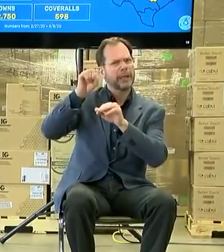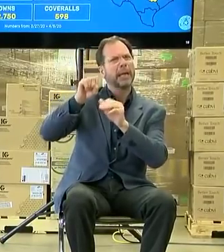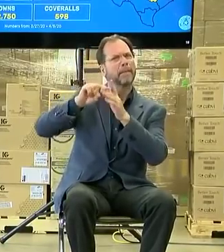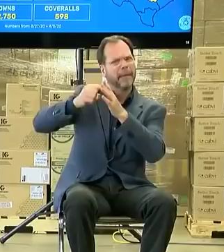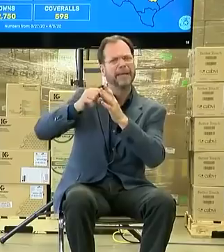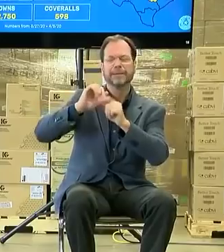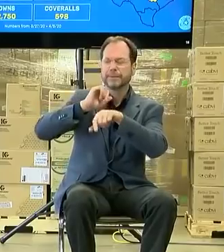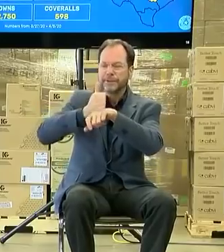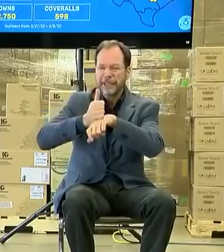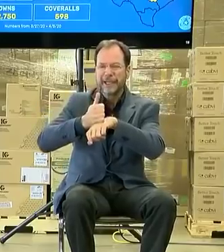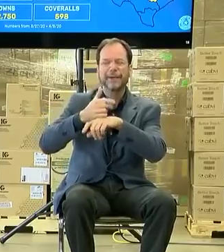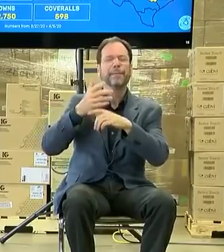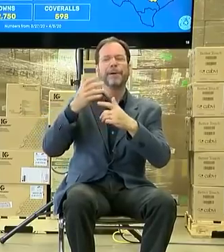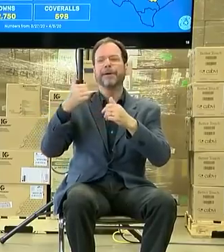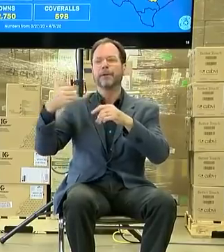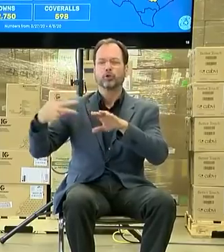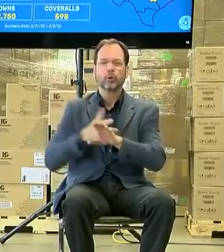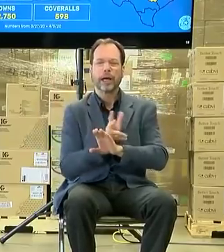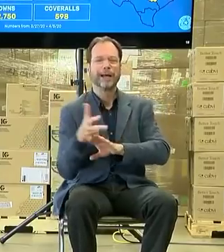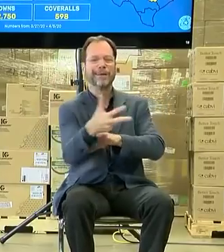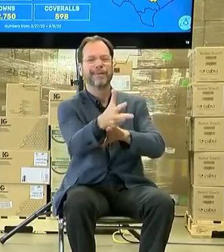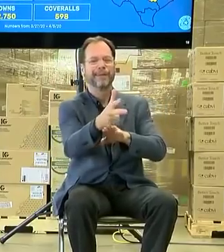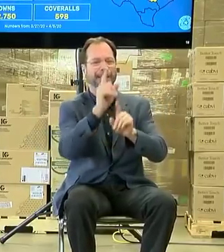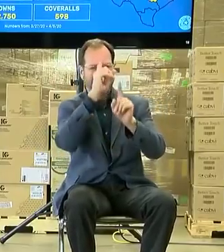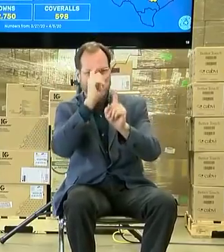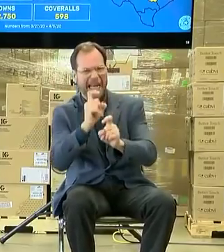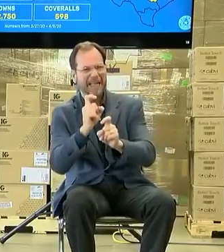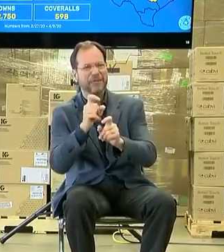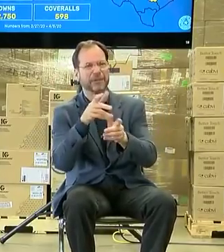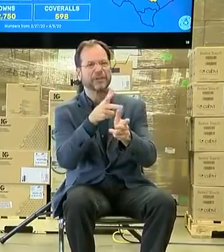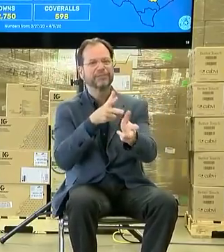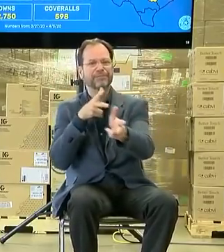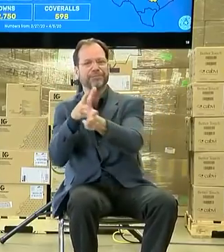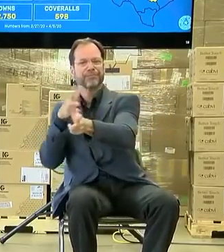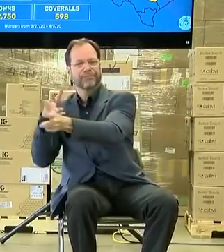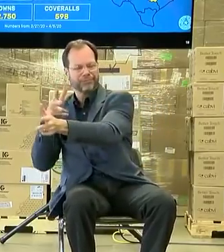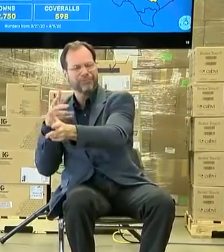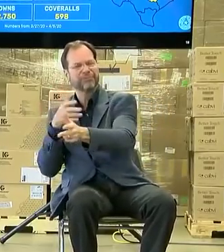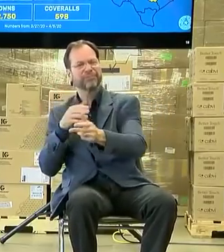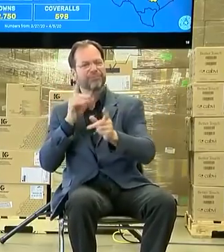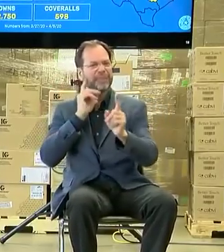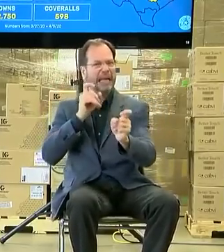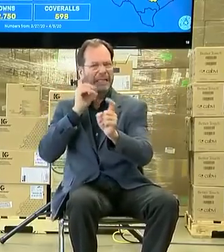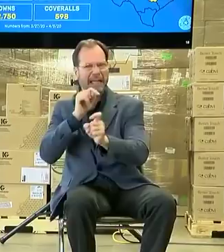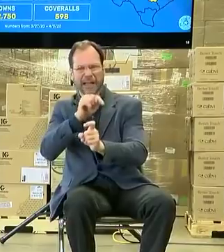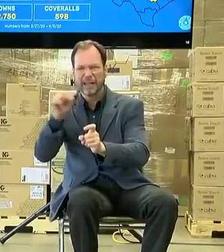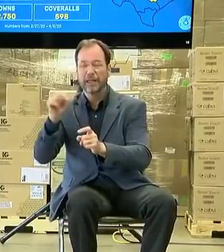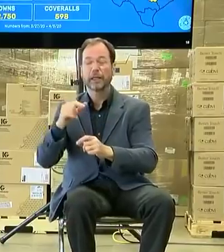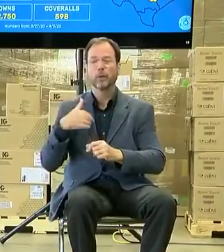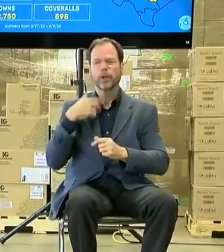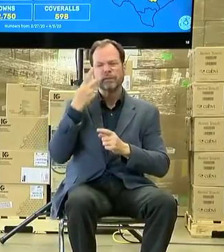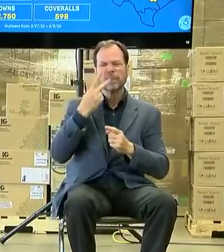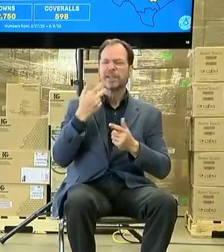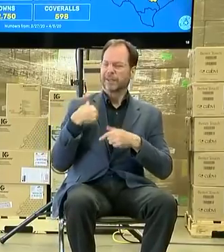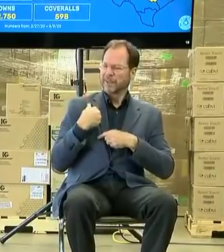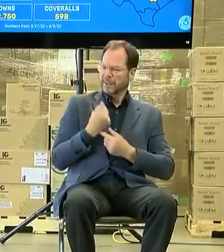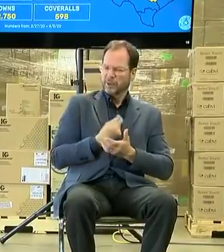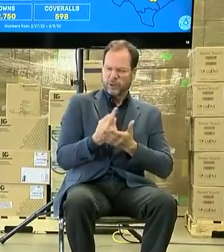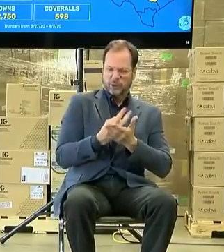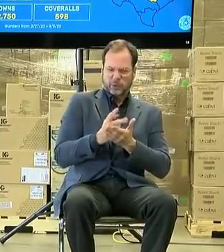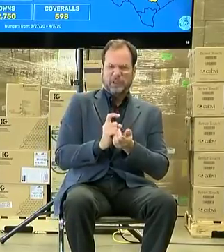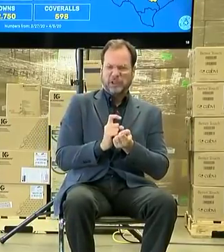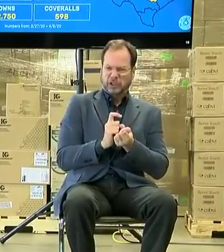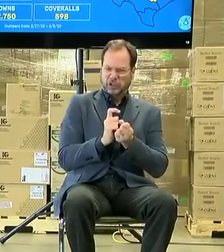in setting up the drive-through testing lanes. As we have seen the process evolve over the past few